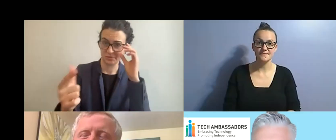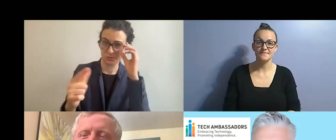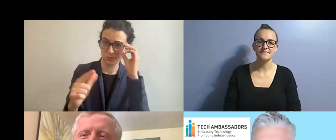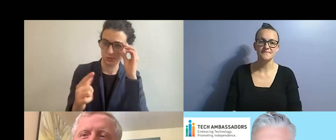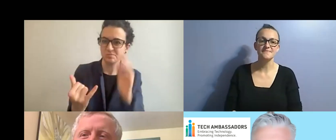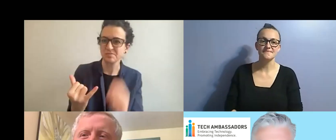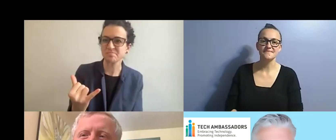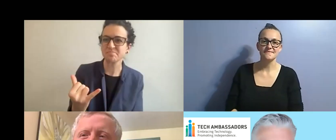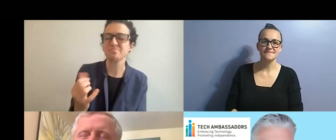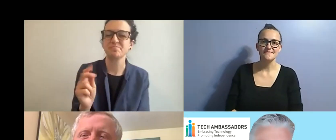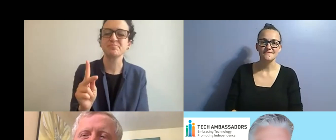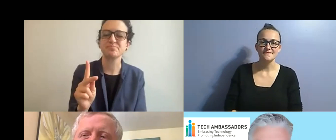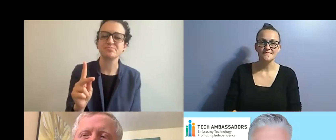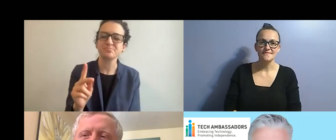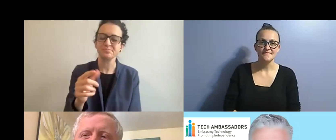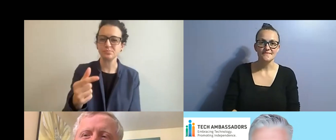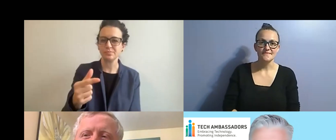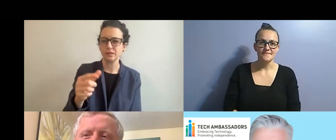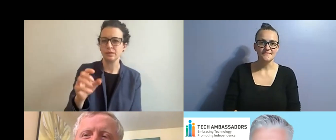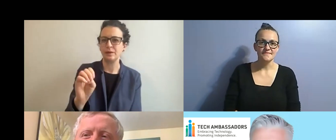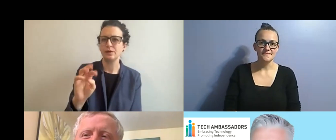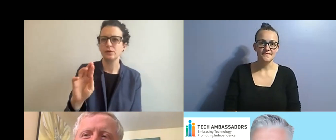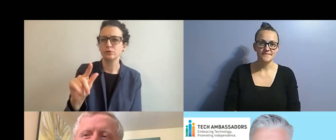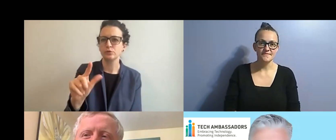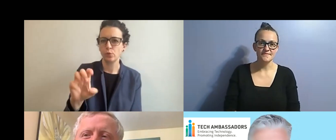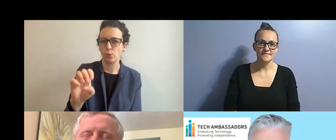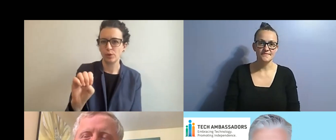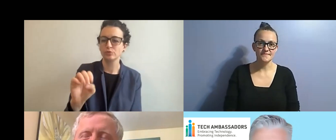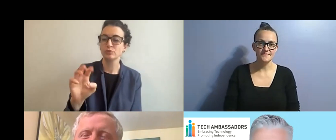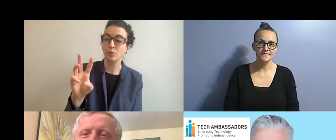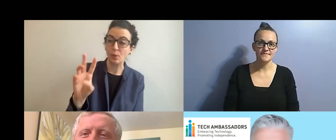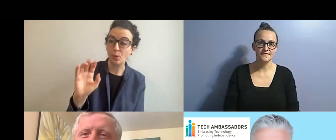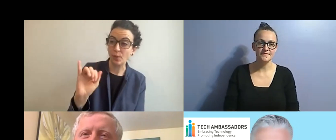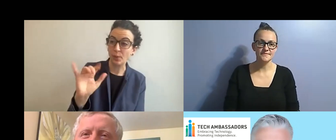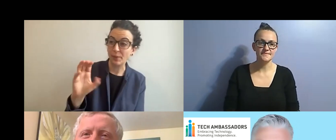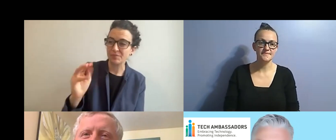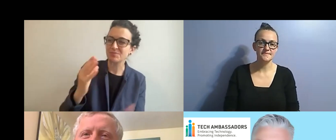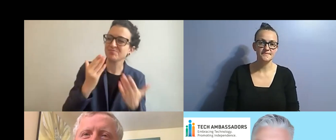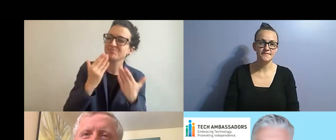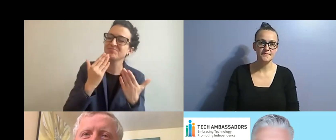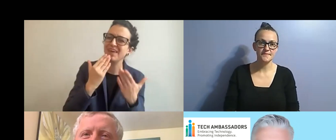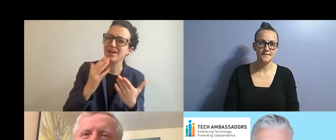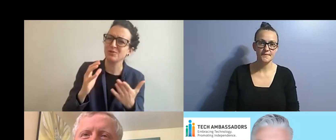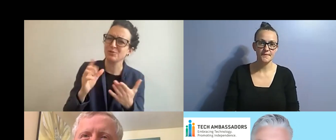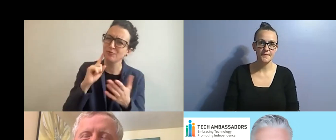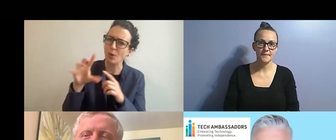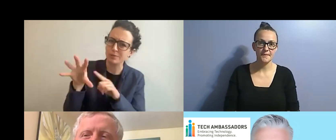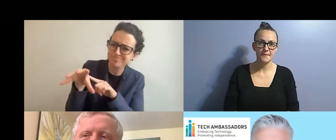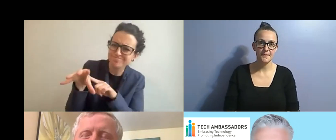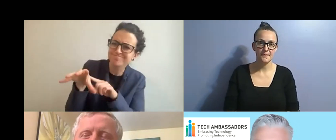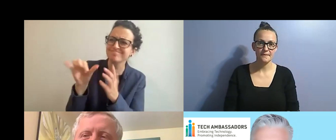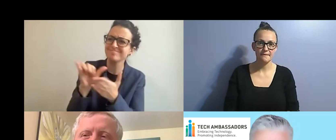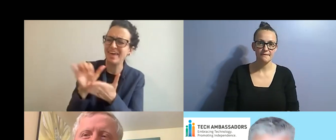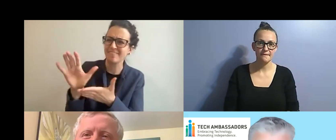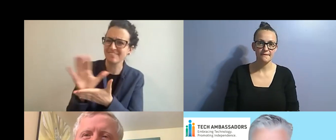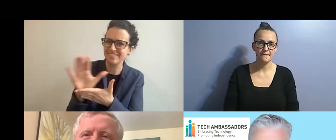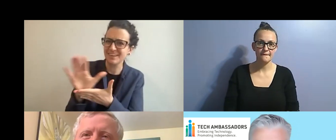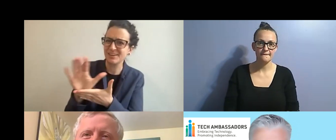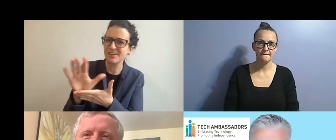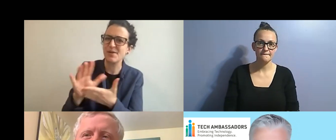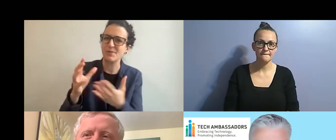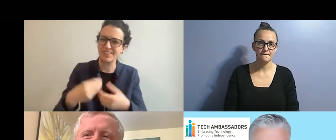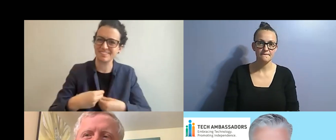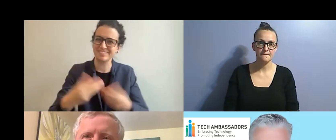All right. William, thank you so much for making that video and sharing that with us. That is